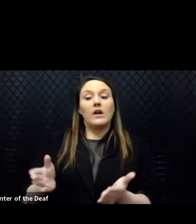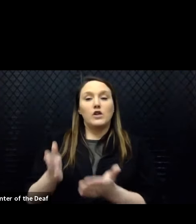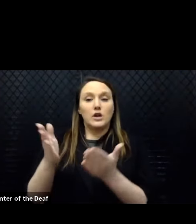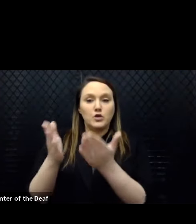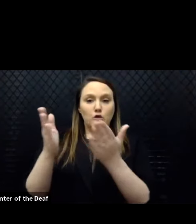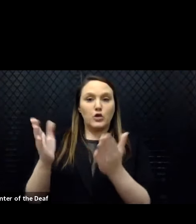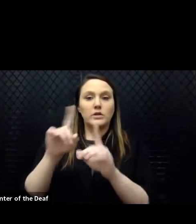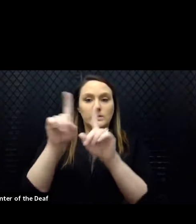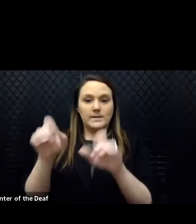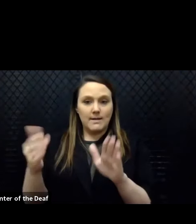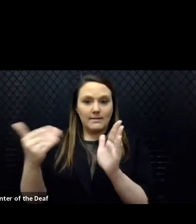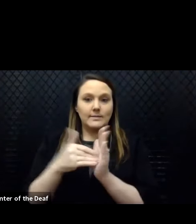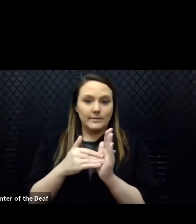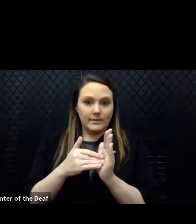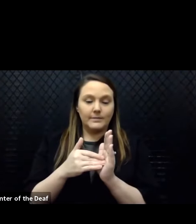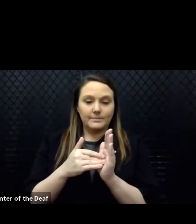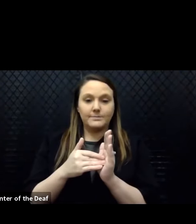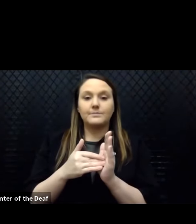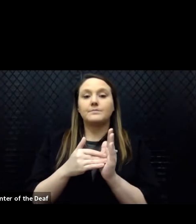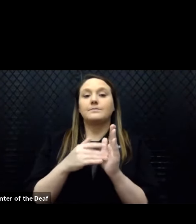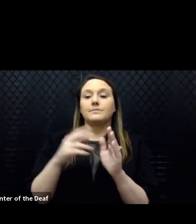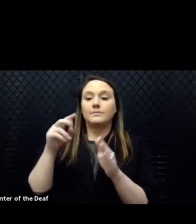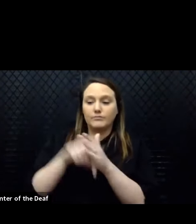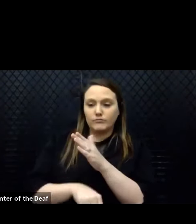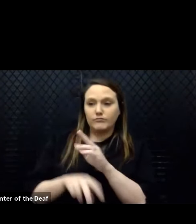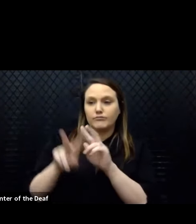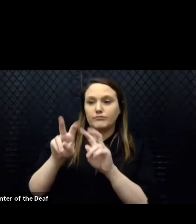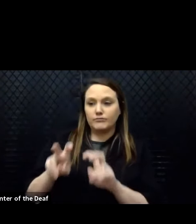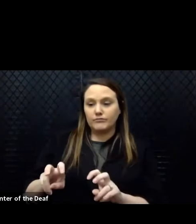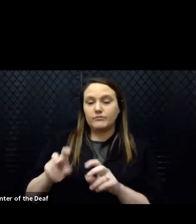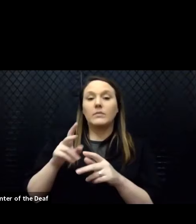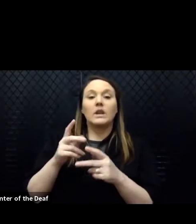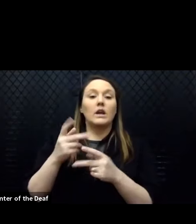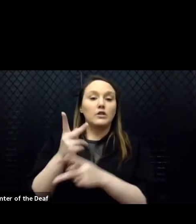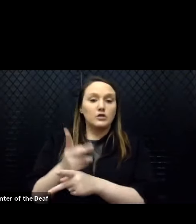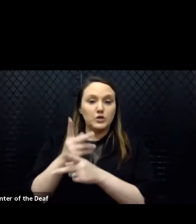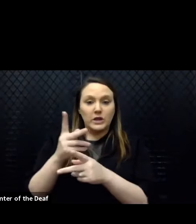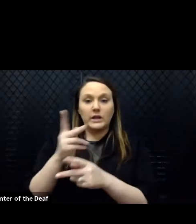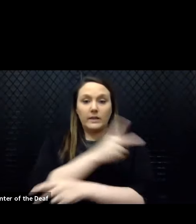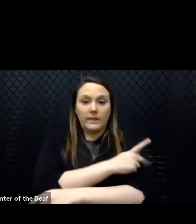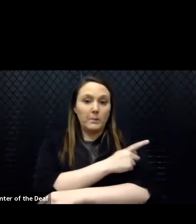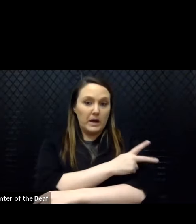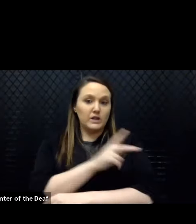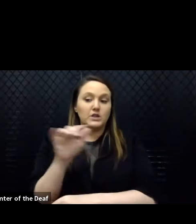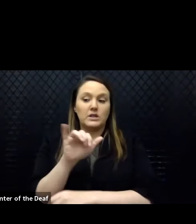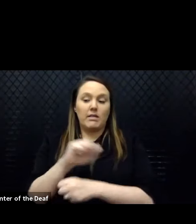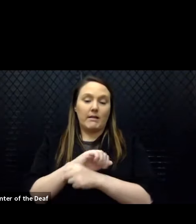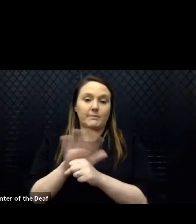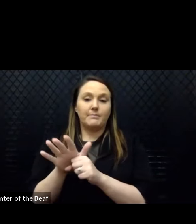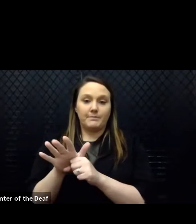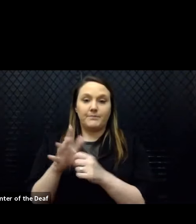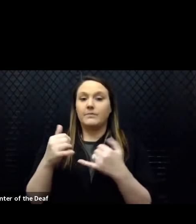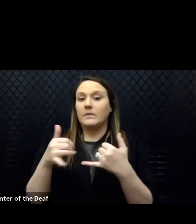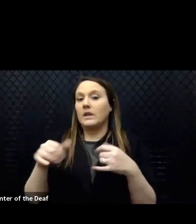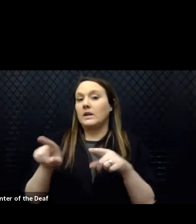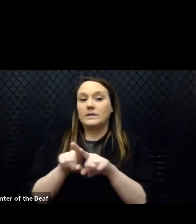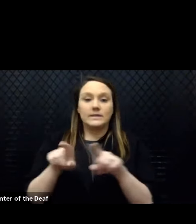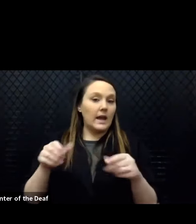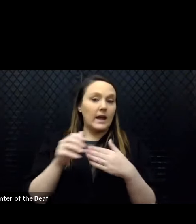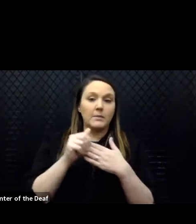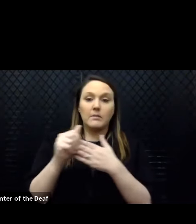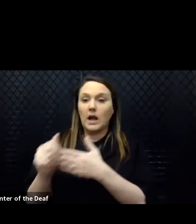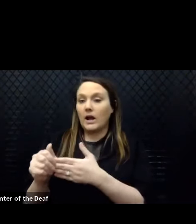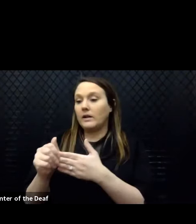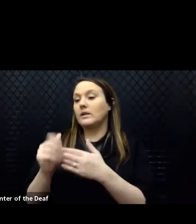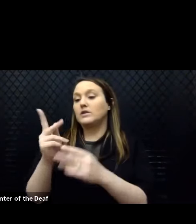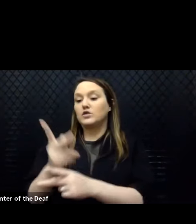another test and look into that further, and then still treat the patient as if they did have it and give them all the same guidance that they wanted to give. So we